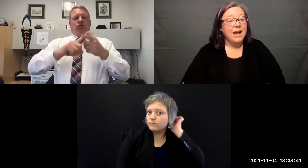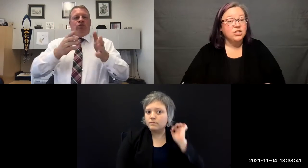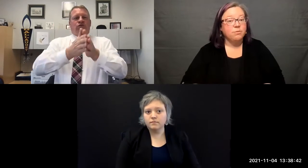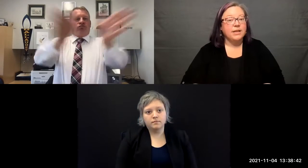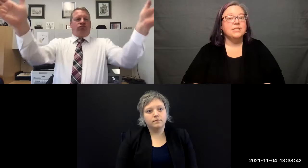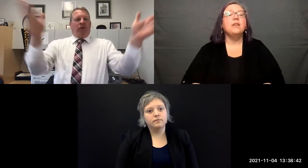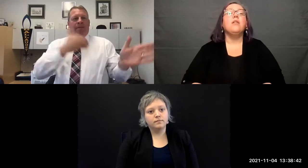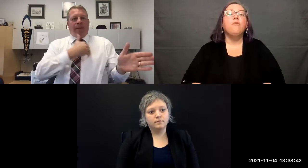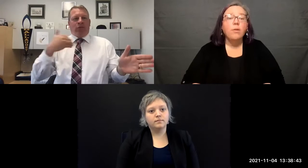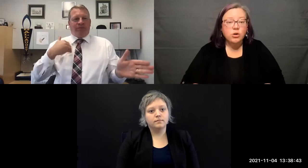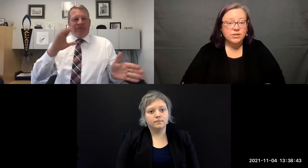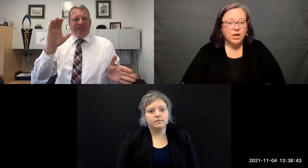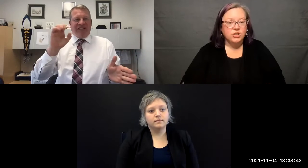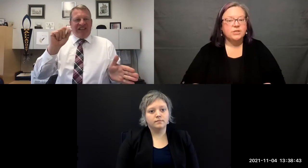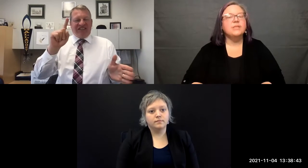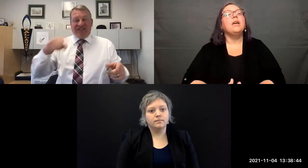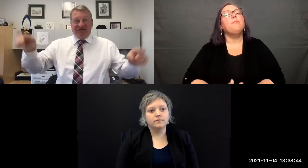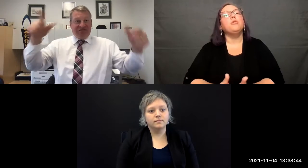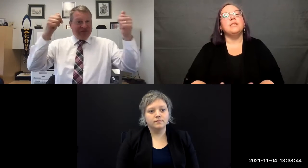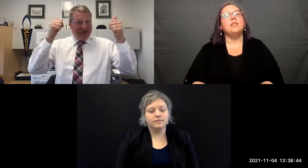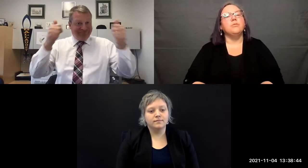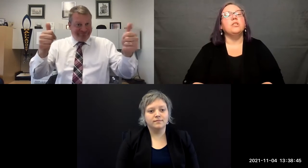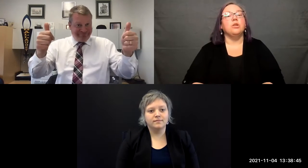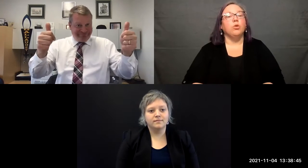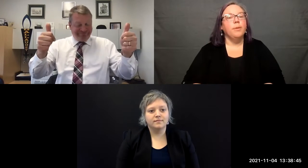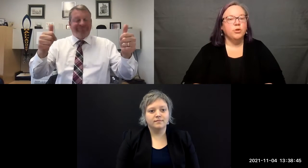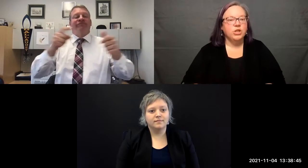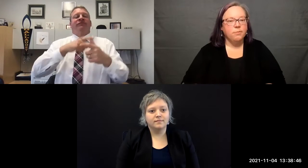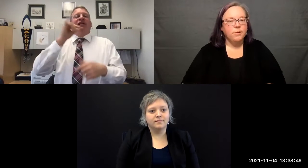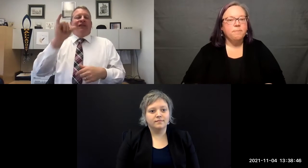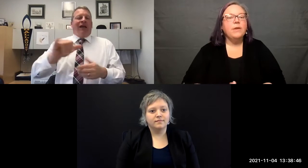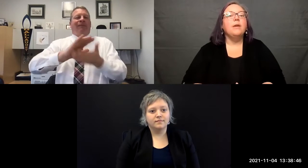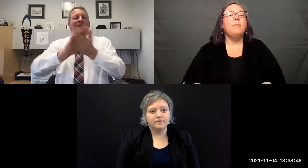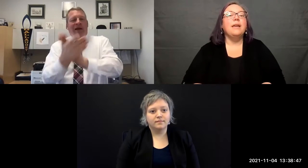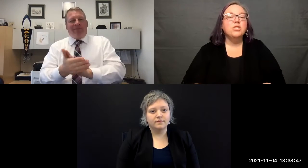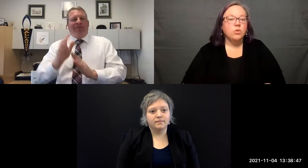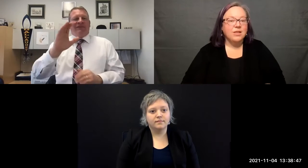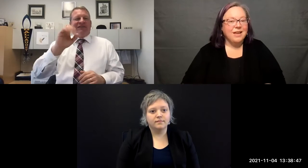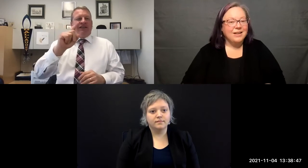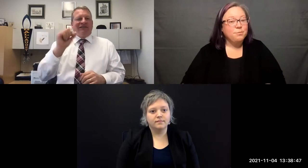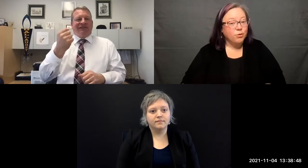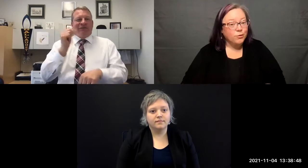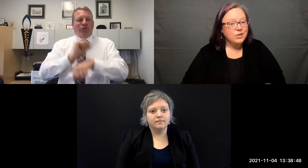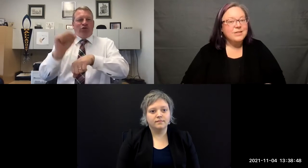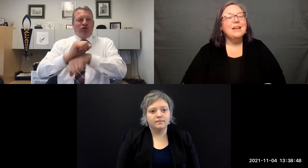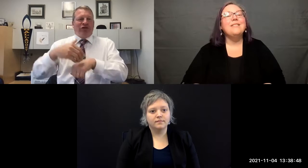action plans from your discussions and present them to the general membership, making sure that that is approved, and then